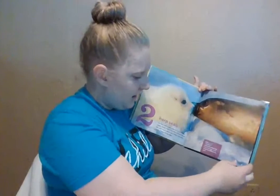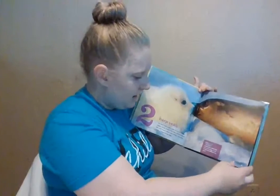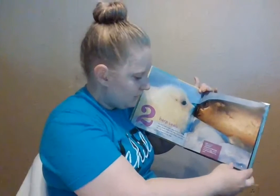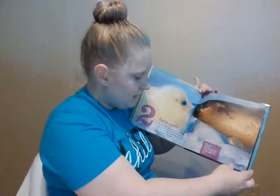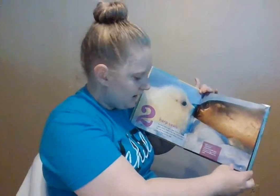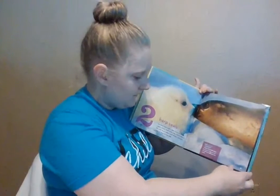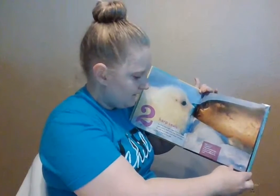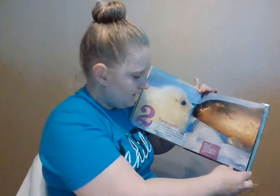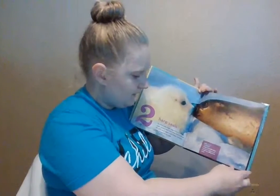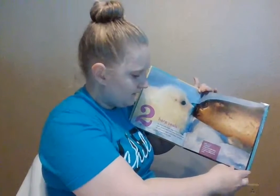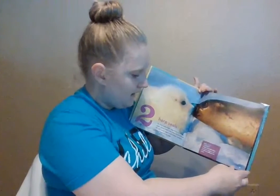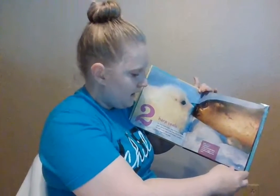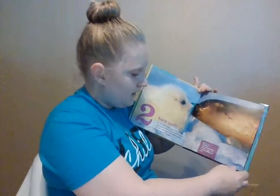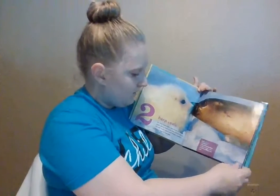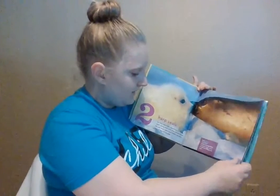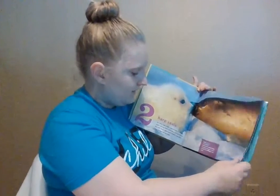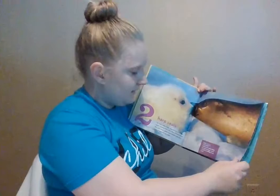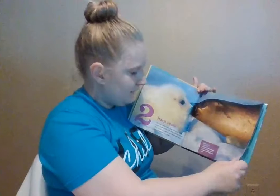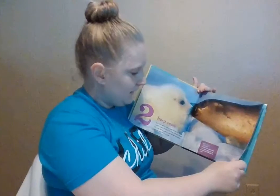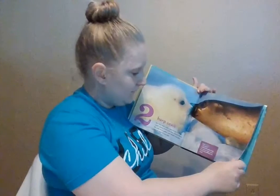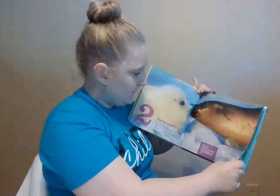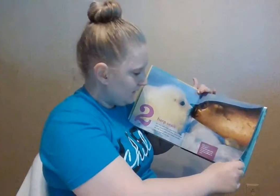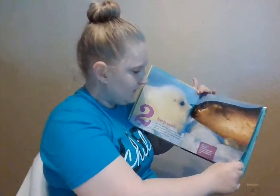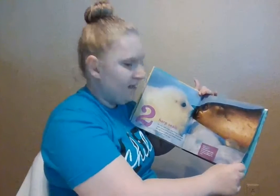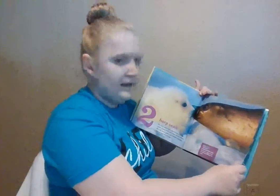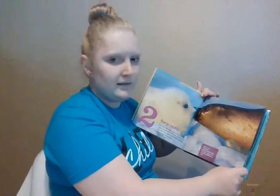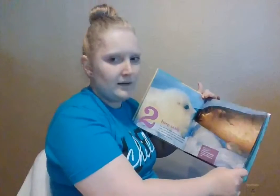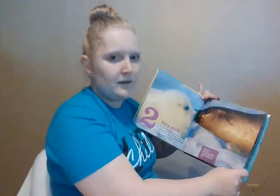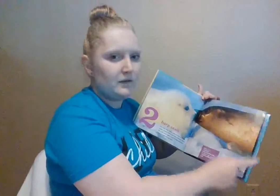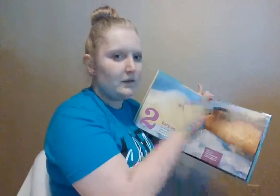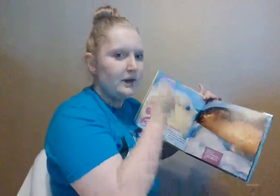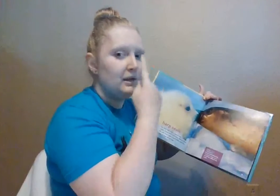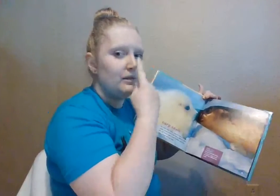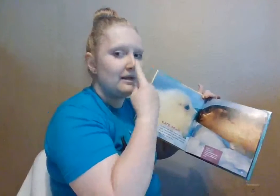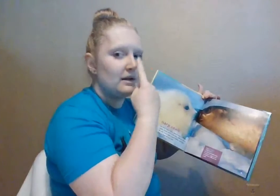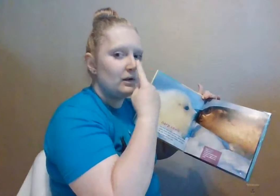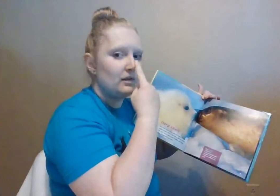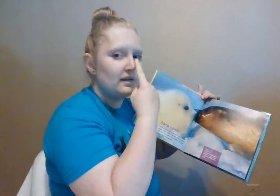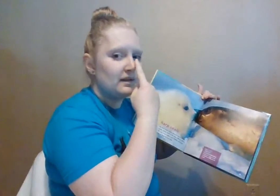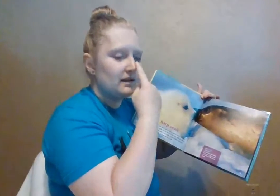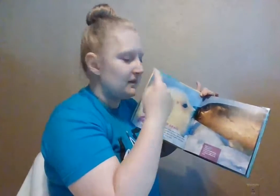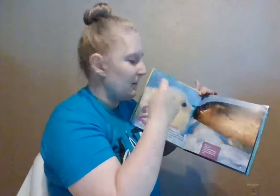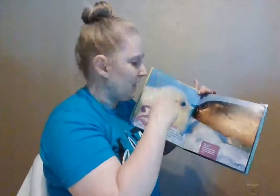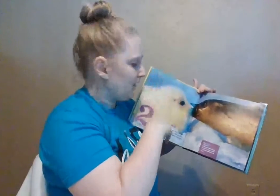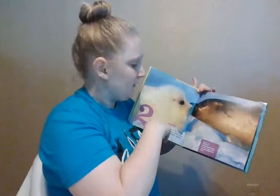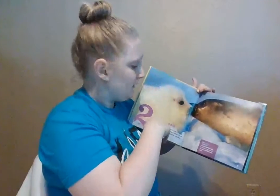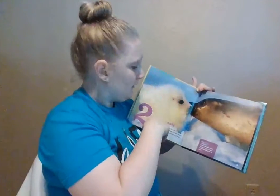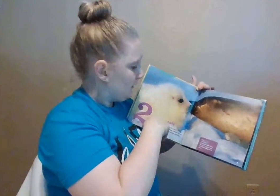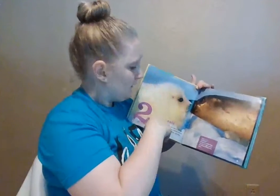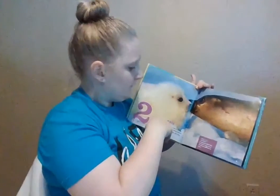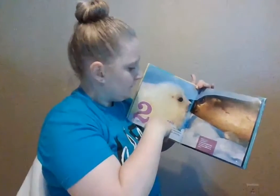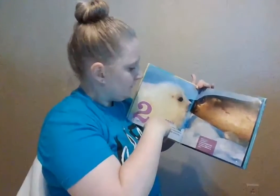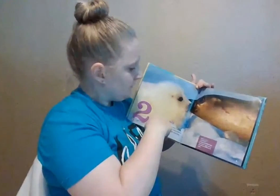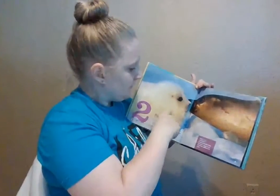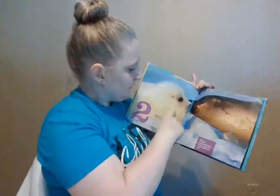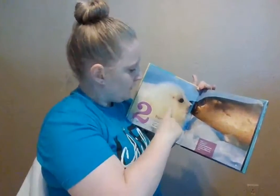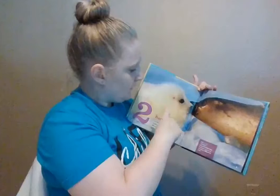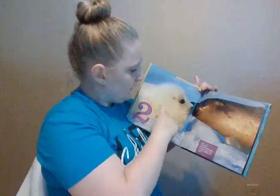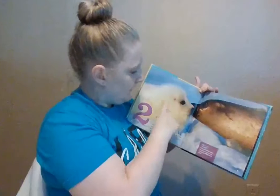large crowd of seals by sniffing for its scent? So they use their nose to smell. So this